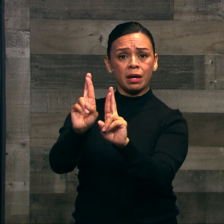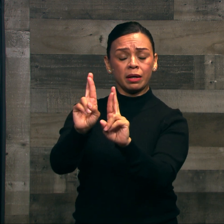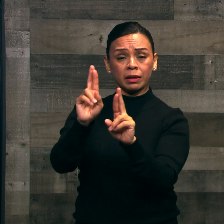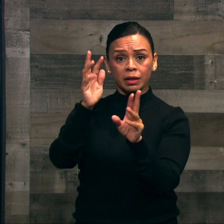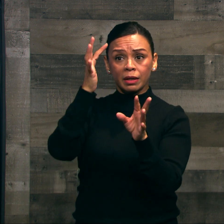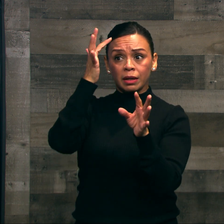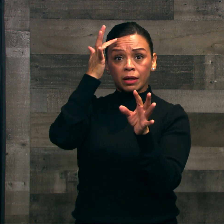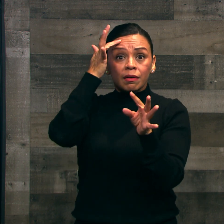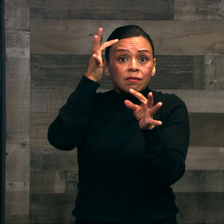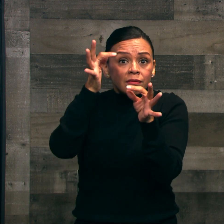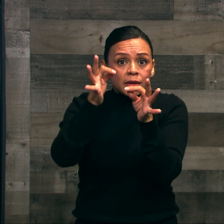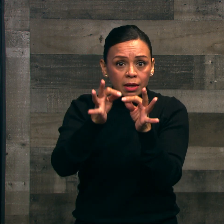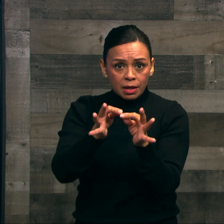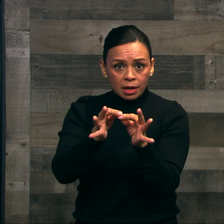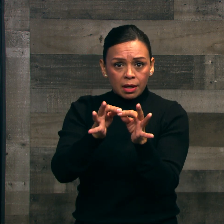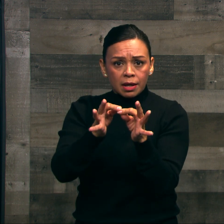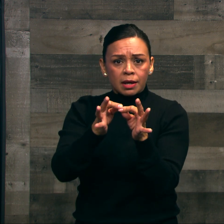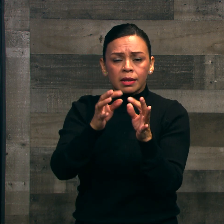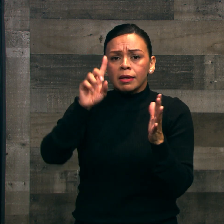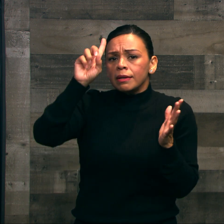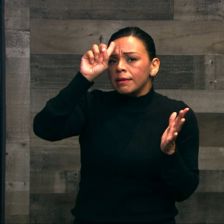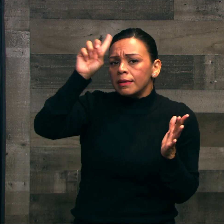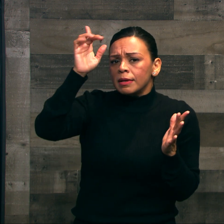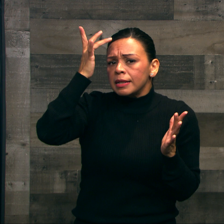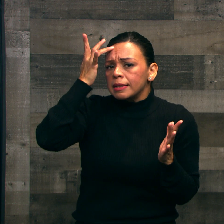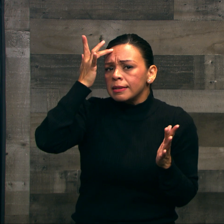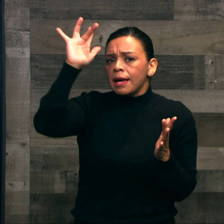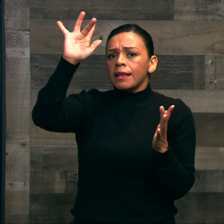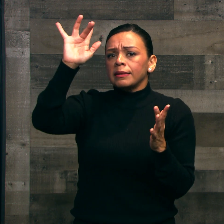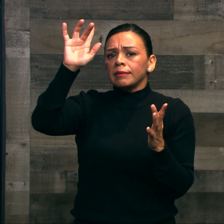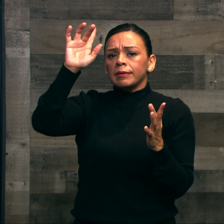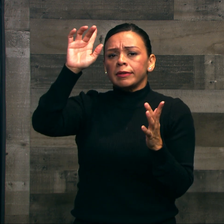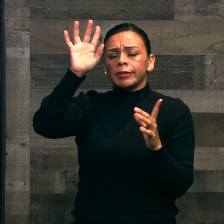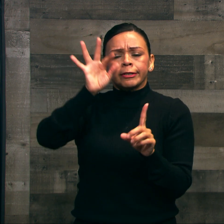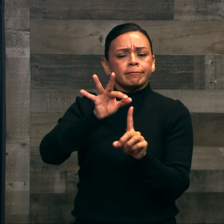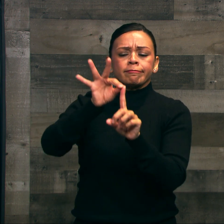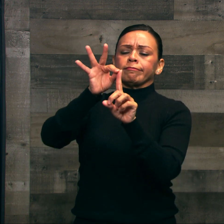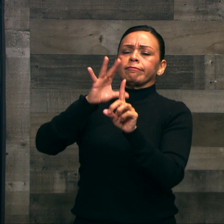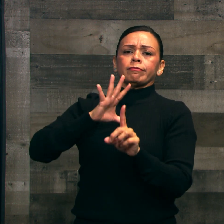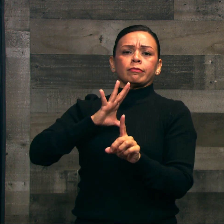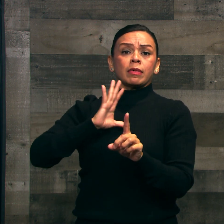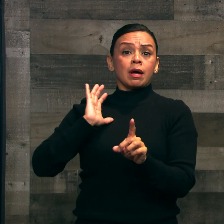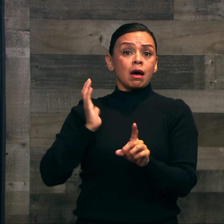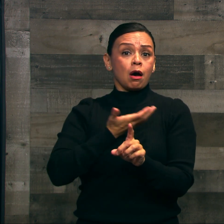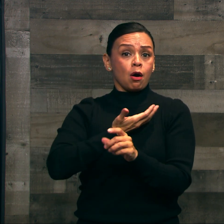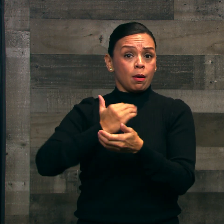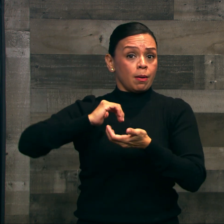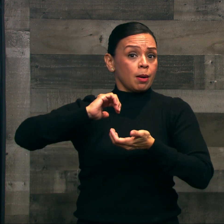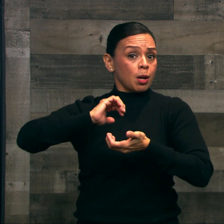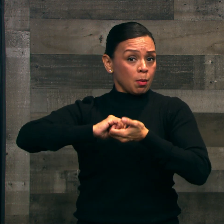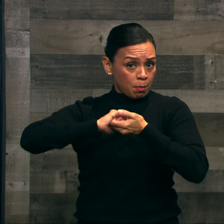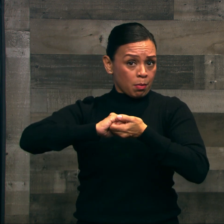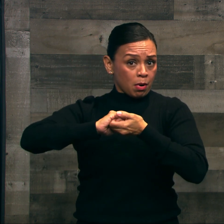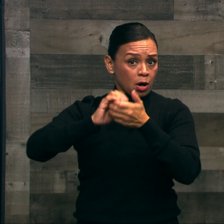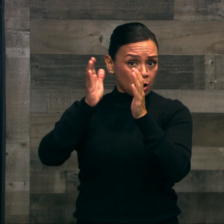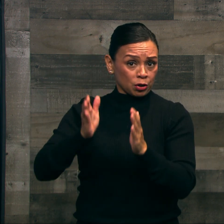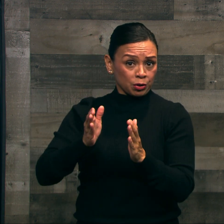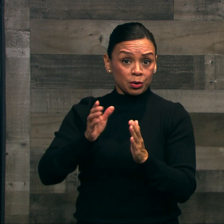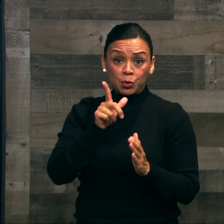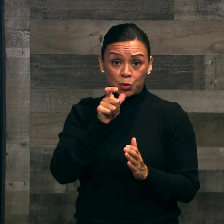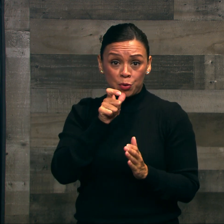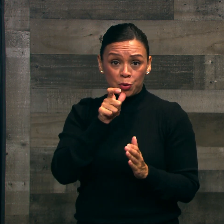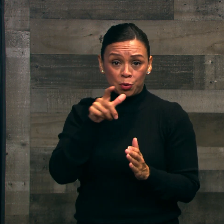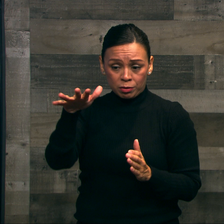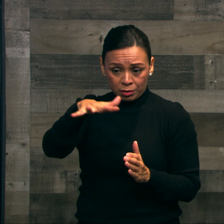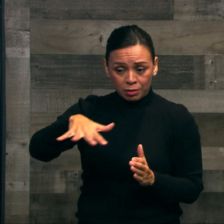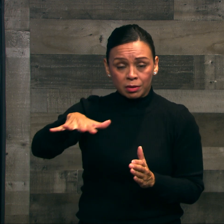to and to respect both the faith and the intelligence and the